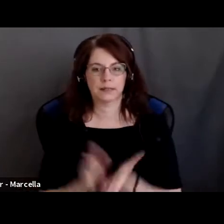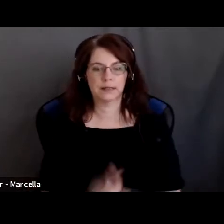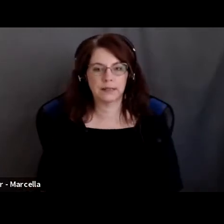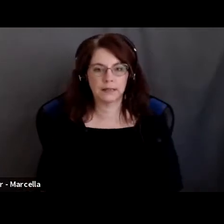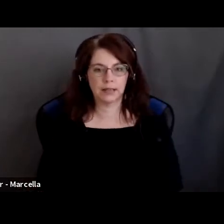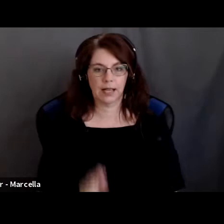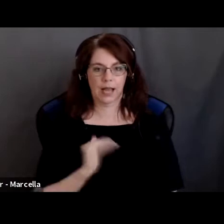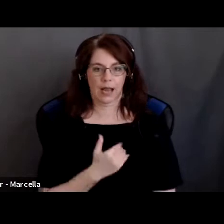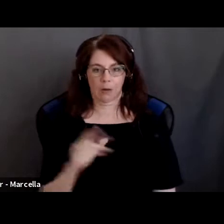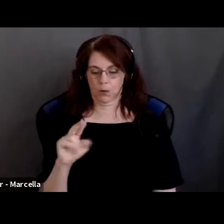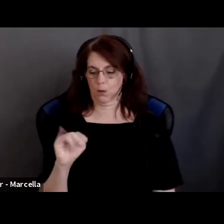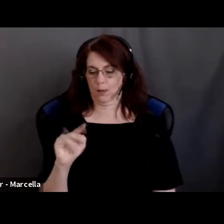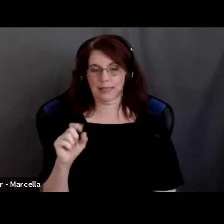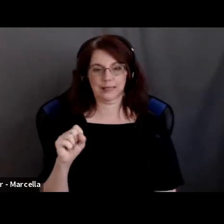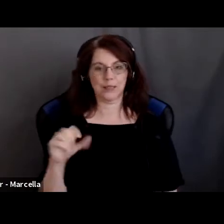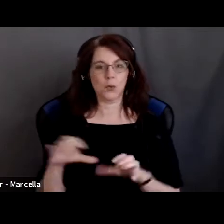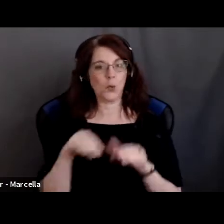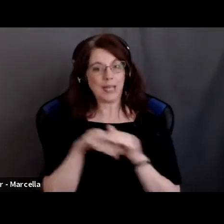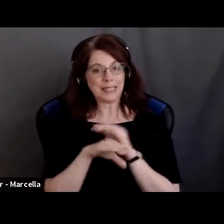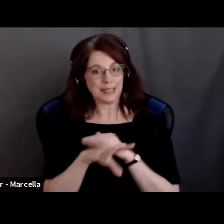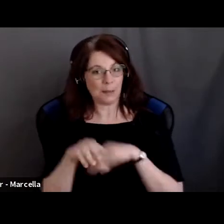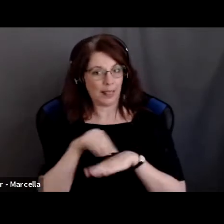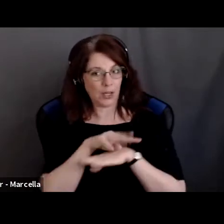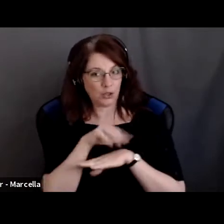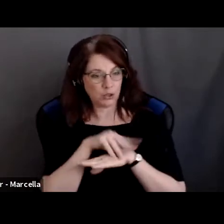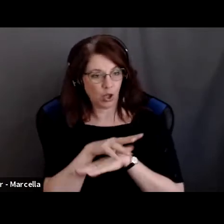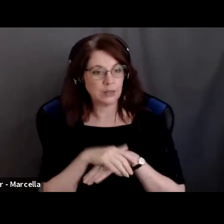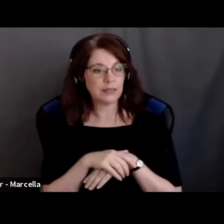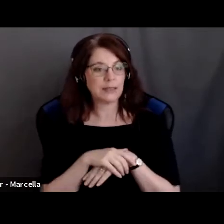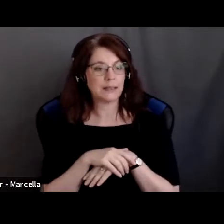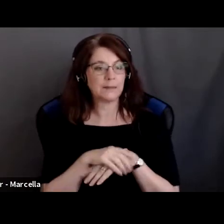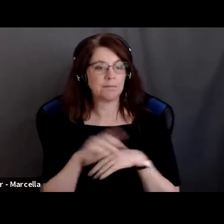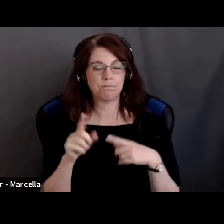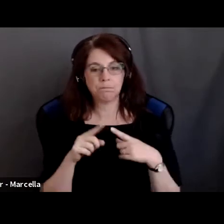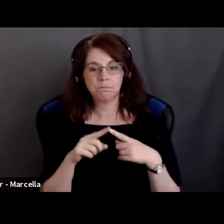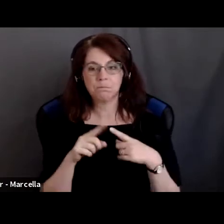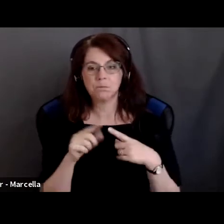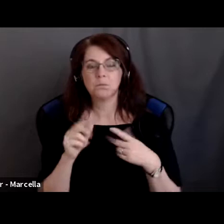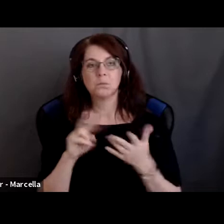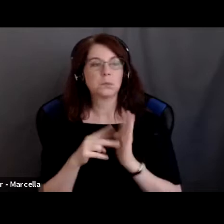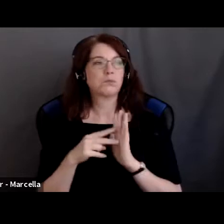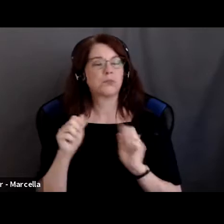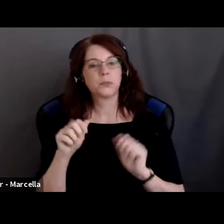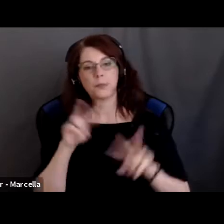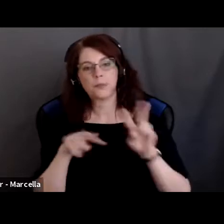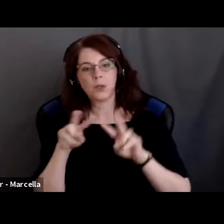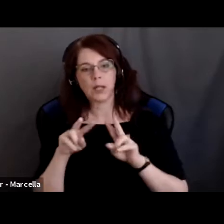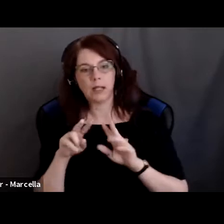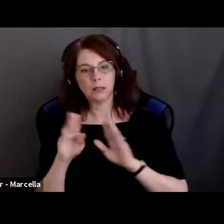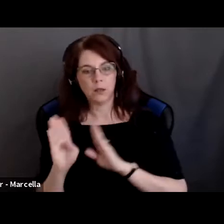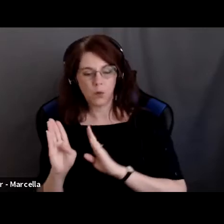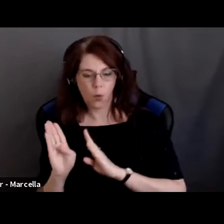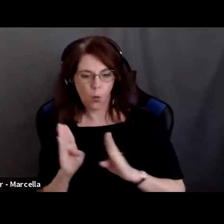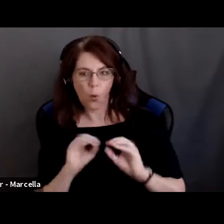our units are, we do accessibility consulting, and that can be looking at organizational